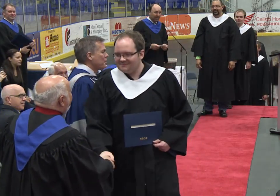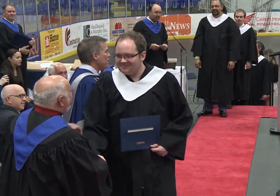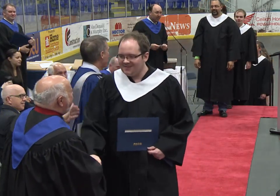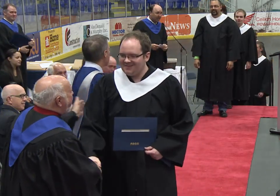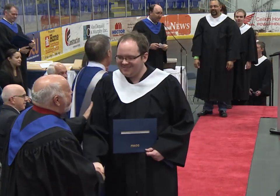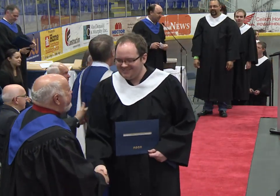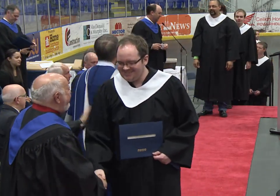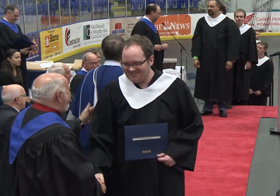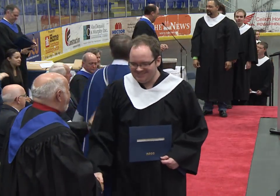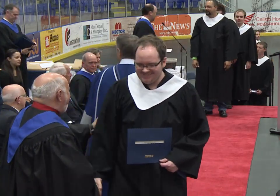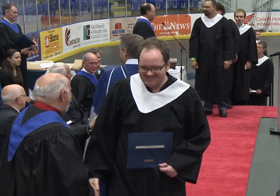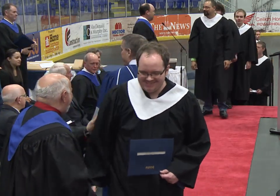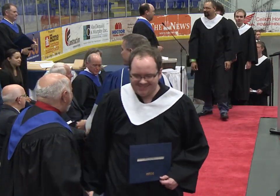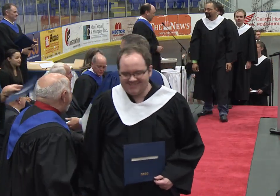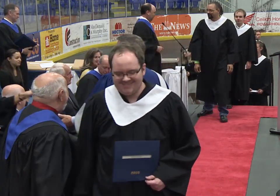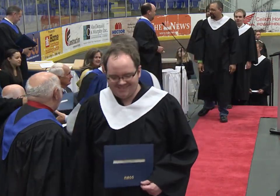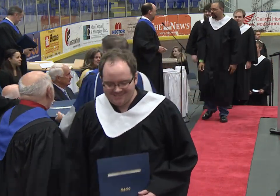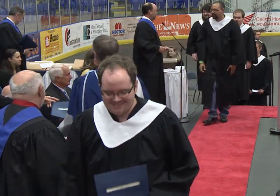Adam Kleik.